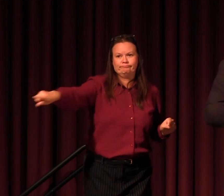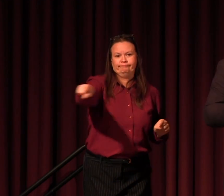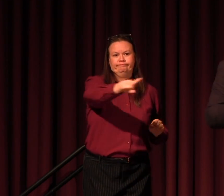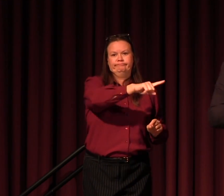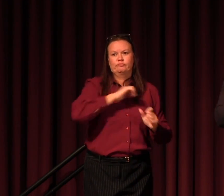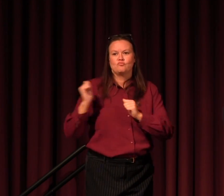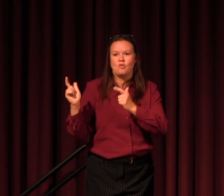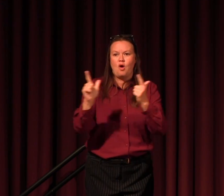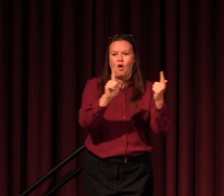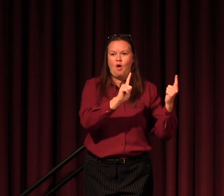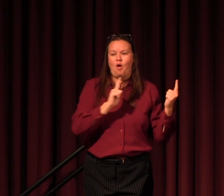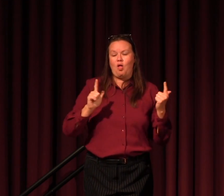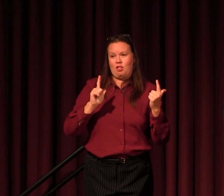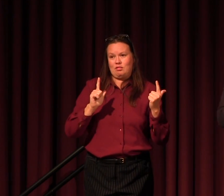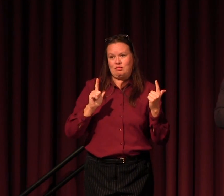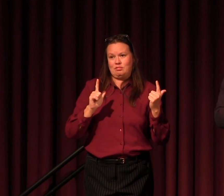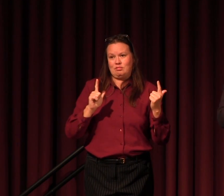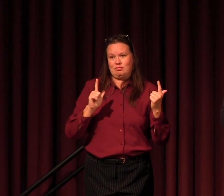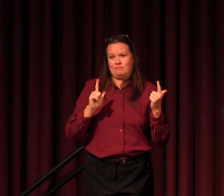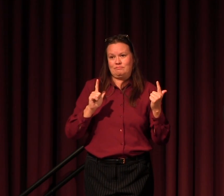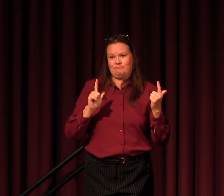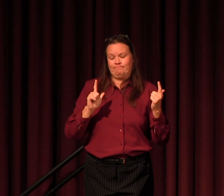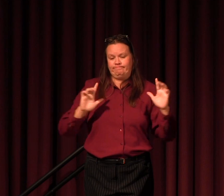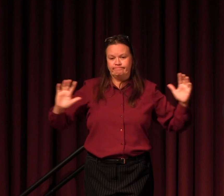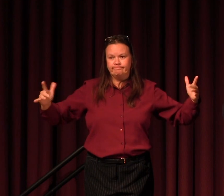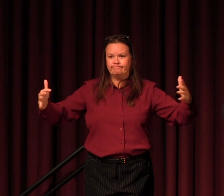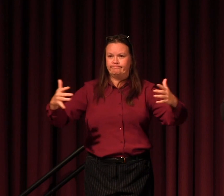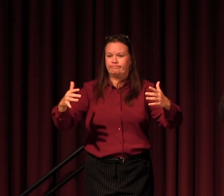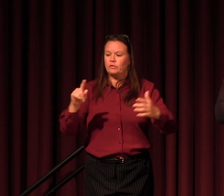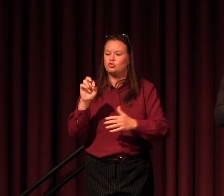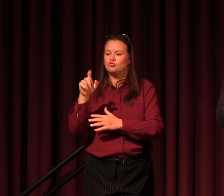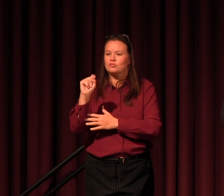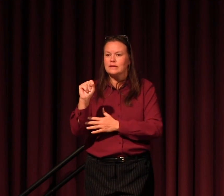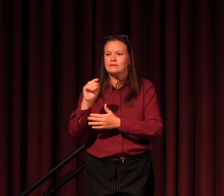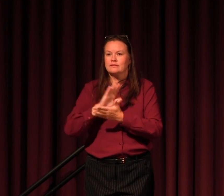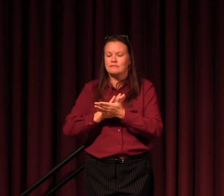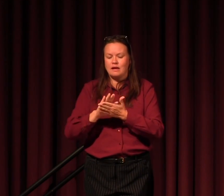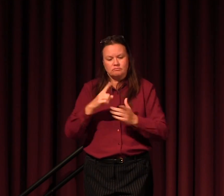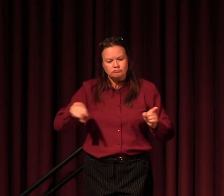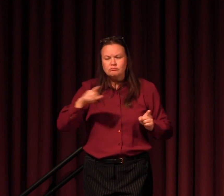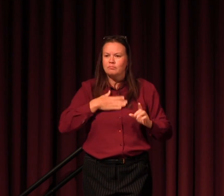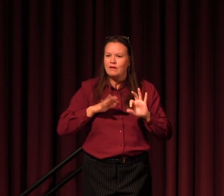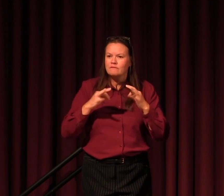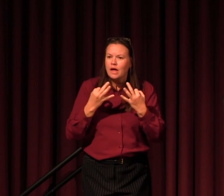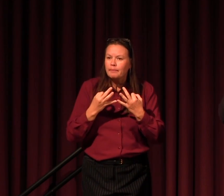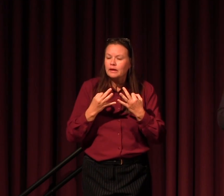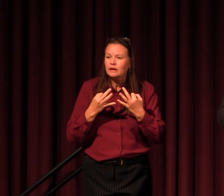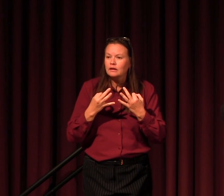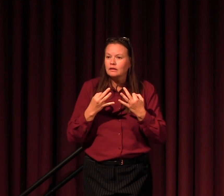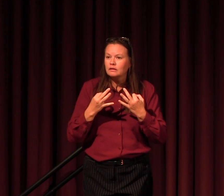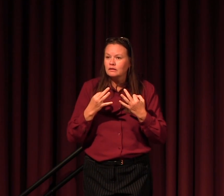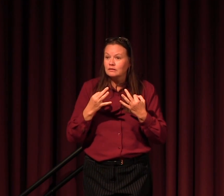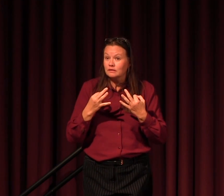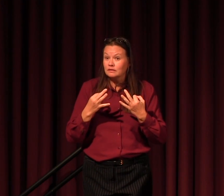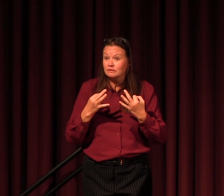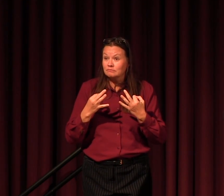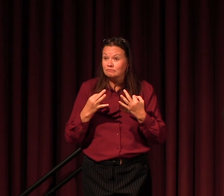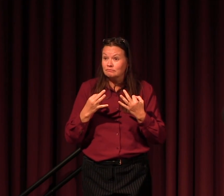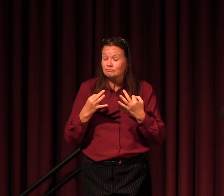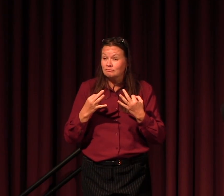Who are you going to treat like your relatives? Who are you going to get up in the